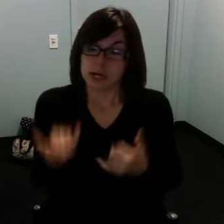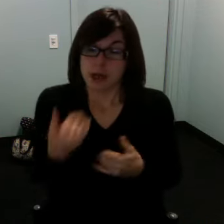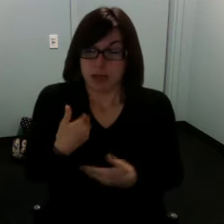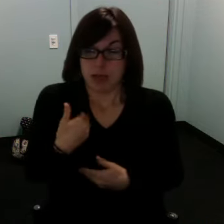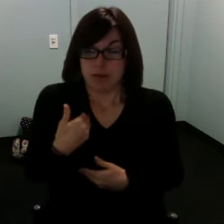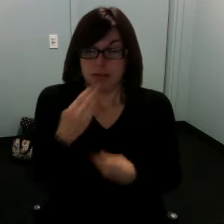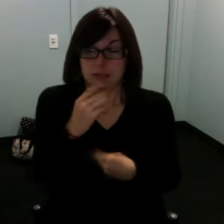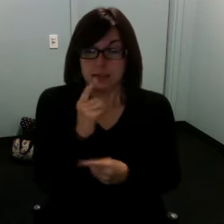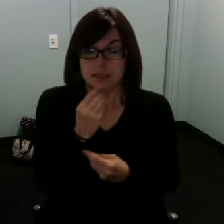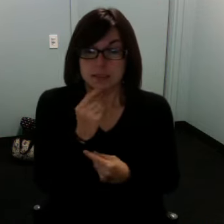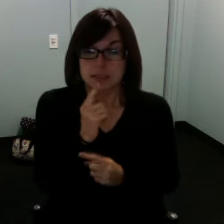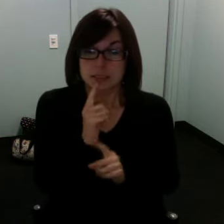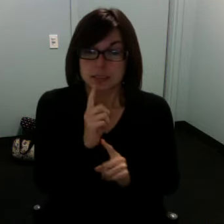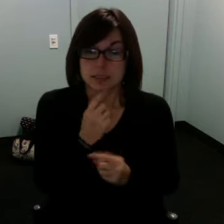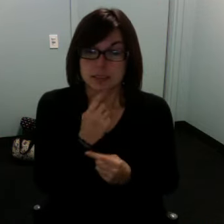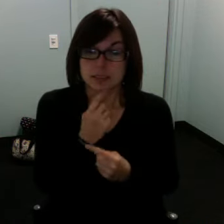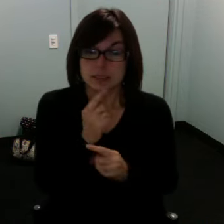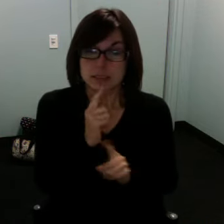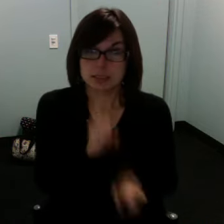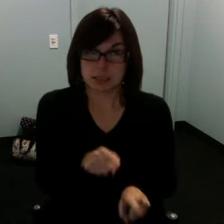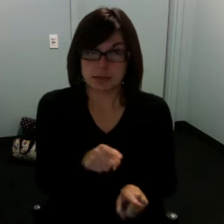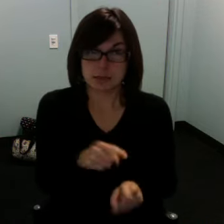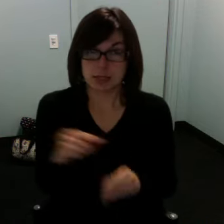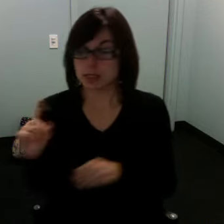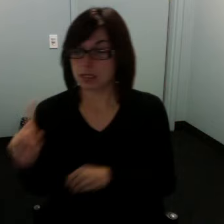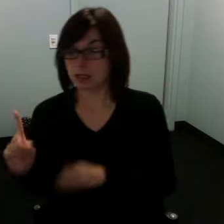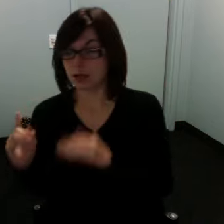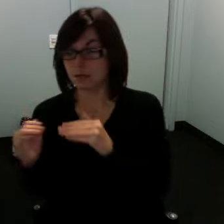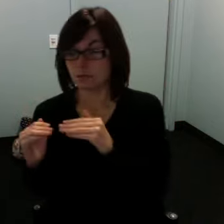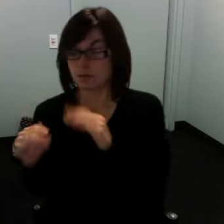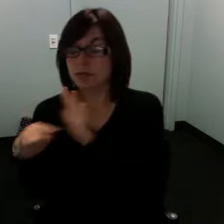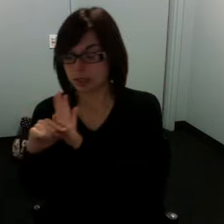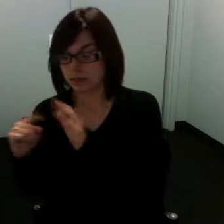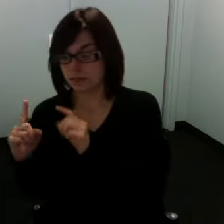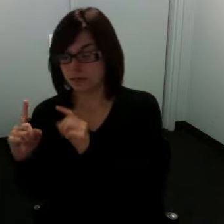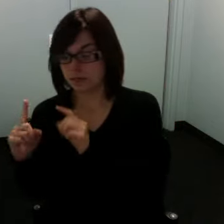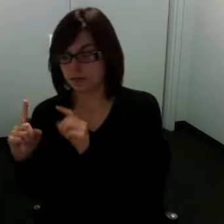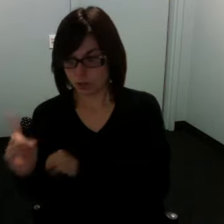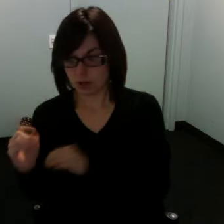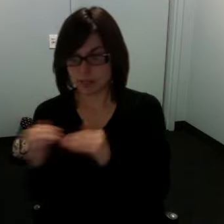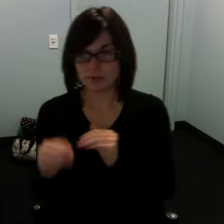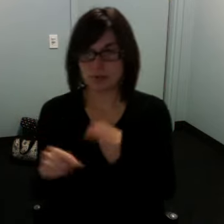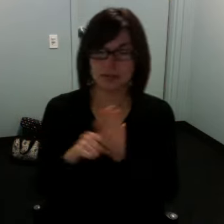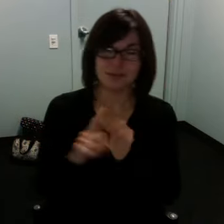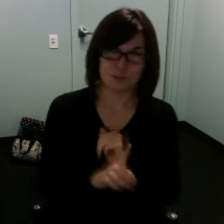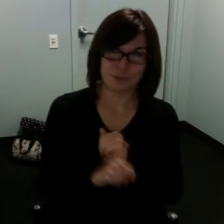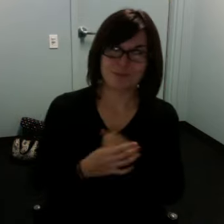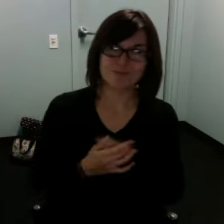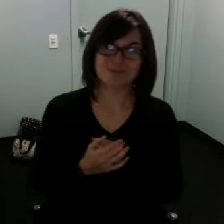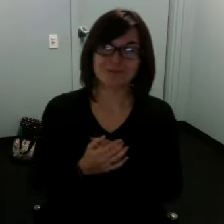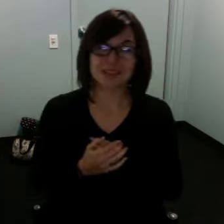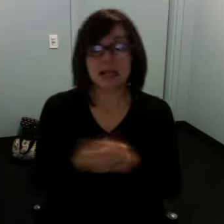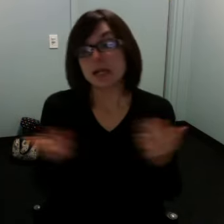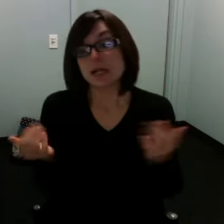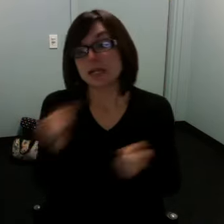is negative 1. And of course that's true. Great. I'm not done though until I plug in the same information to the other equation and